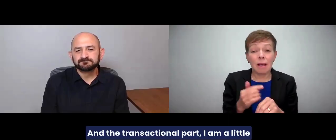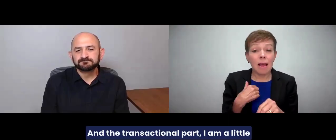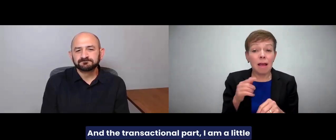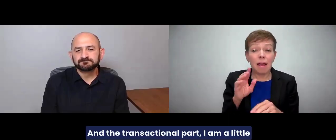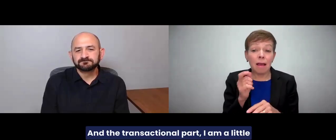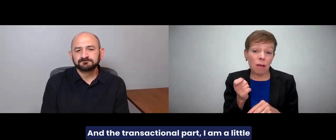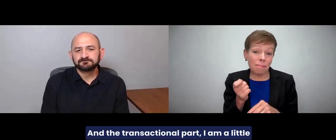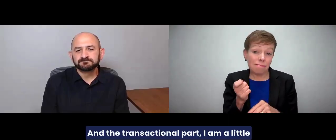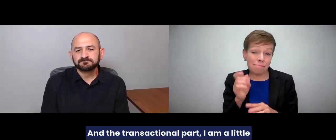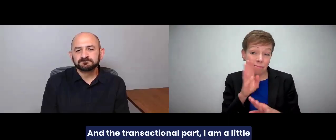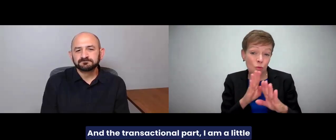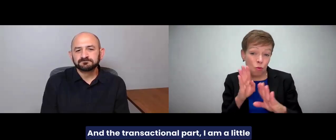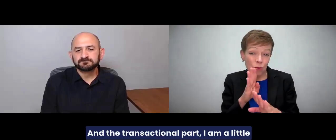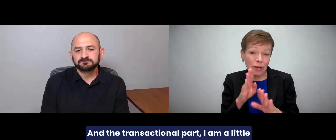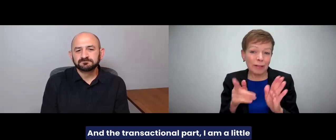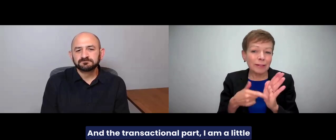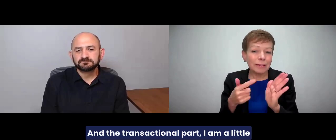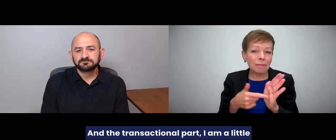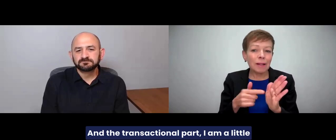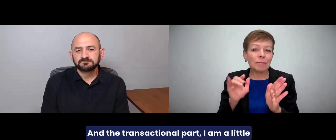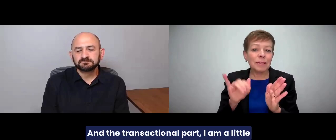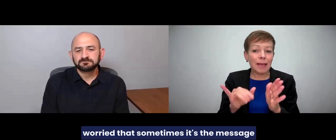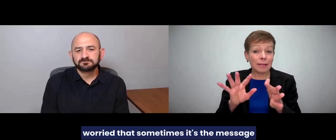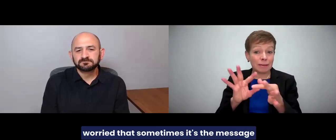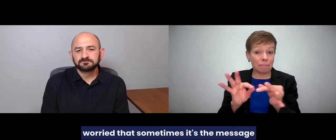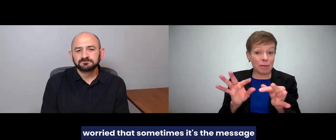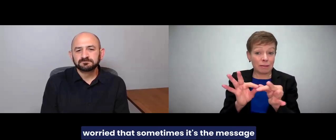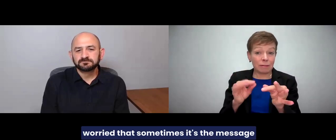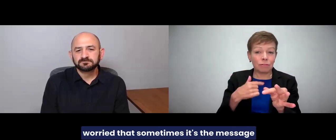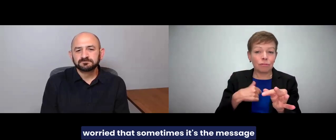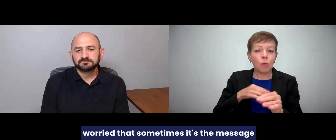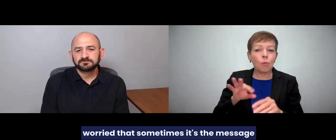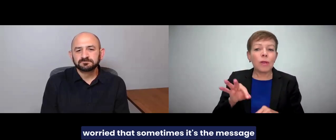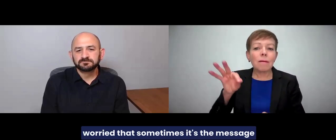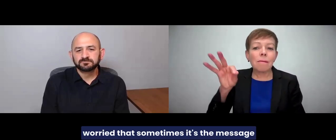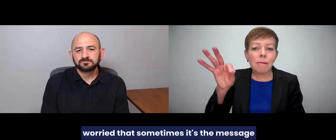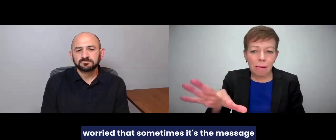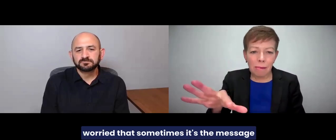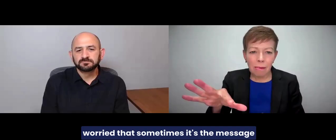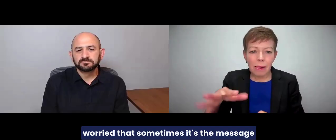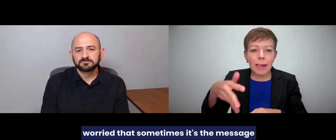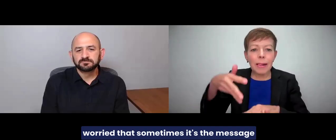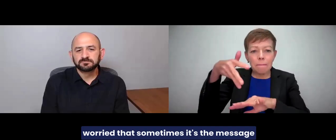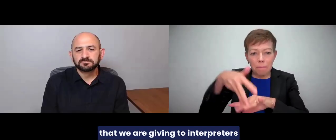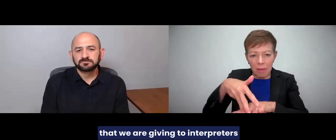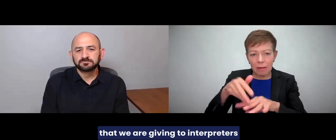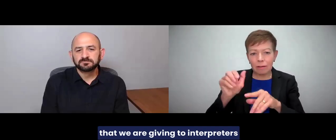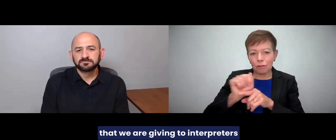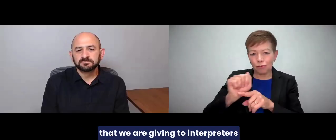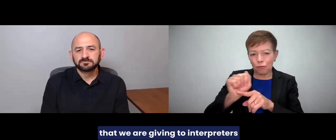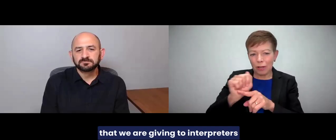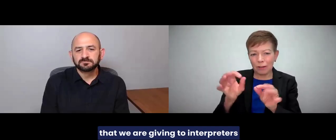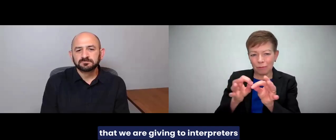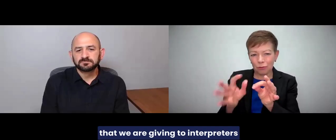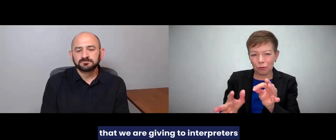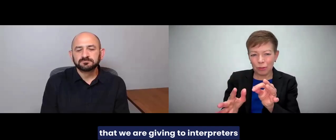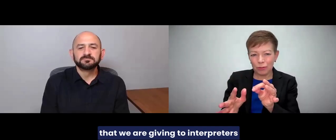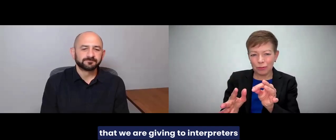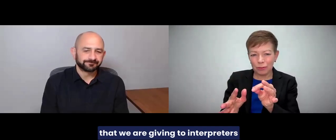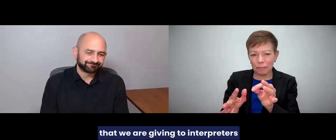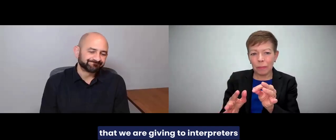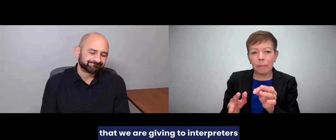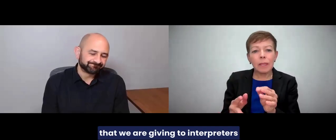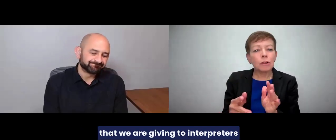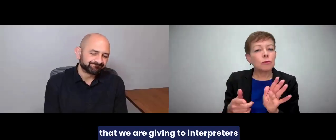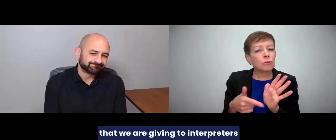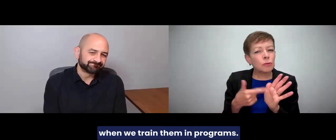And the transactional part, I am a little worried that sometimes it's the message that we are